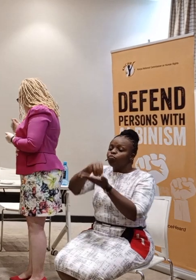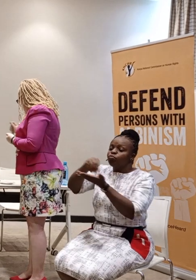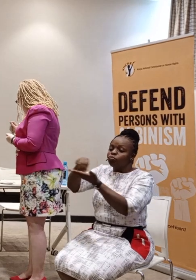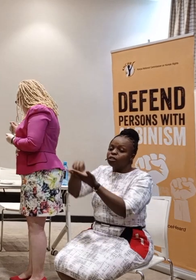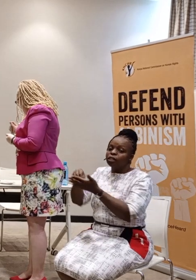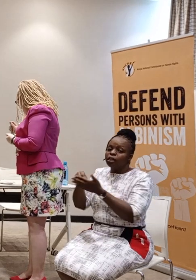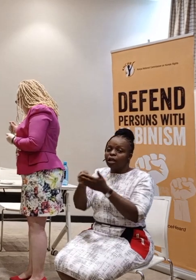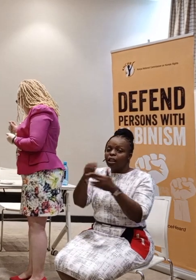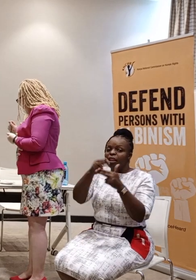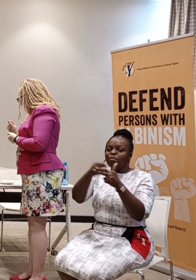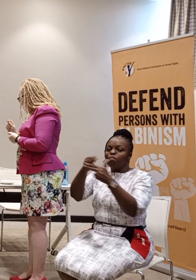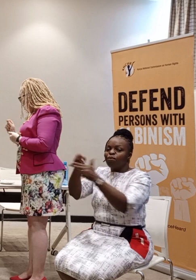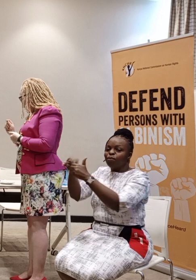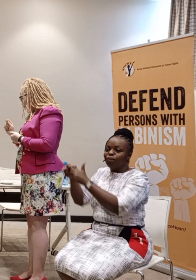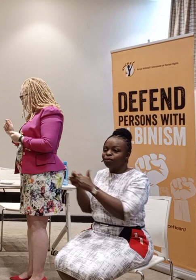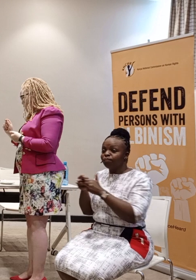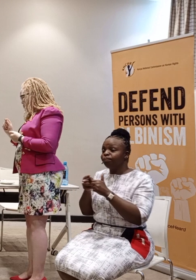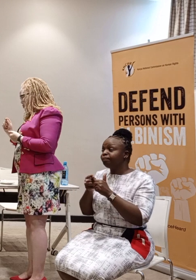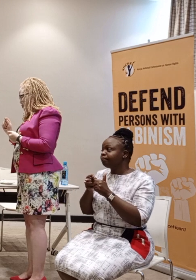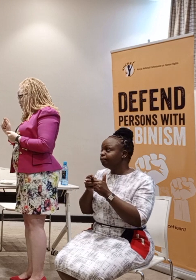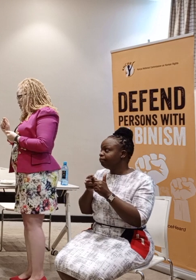and names.